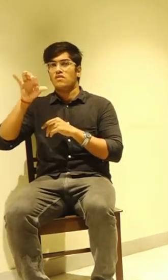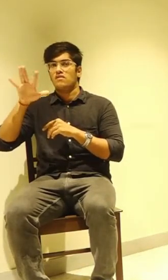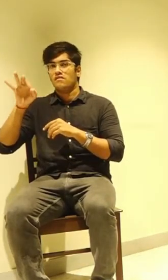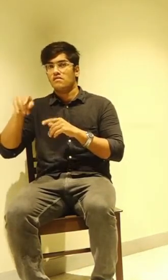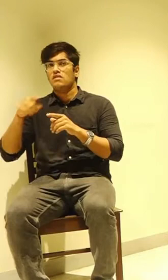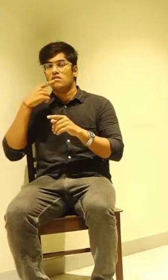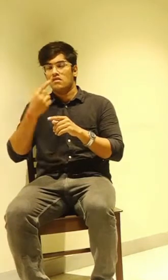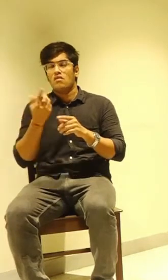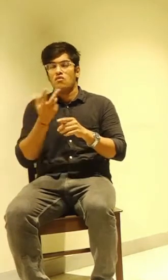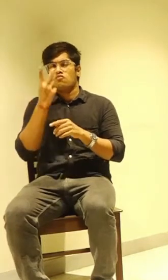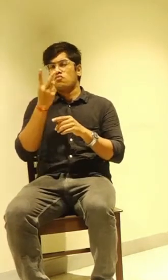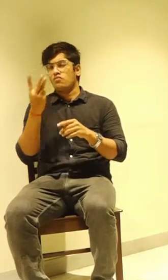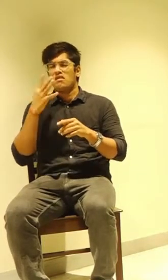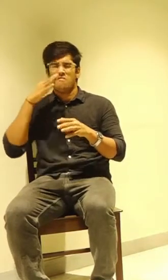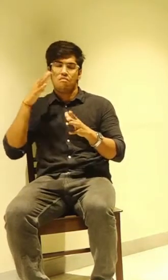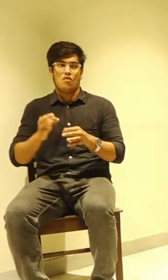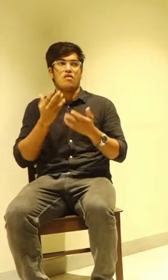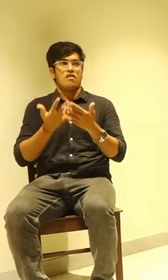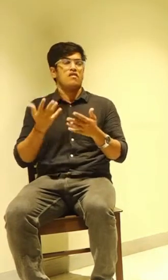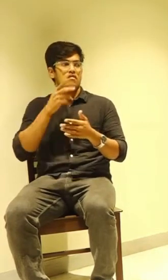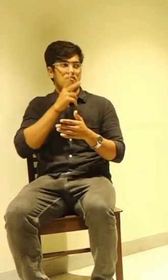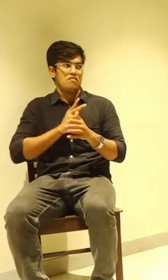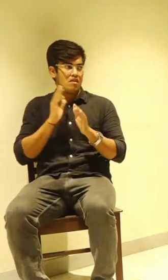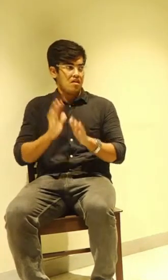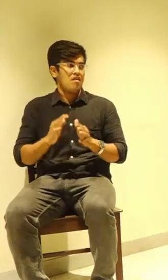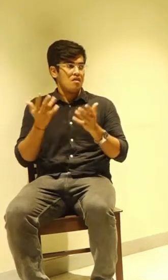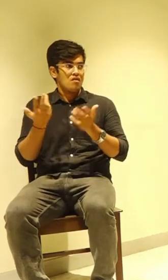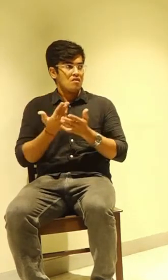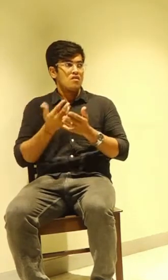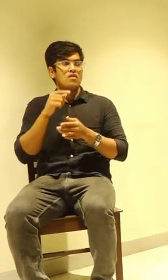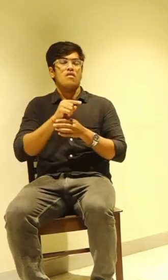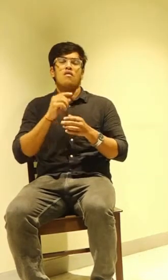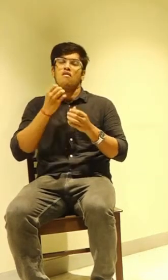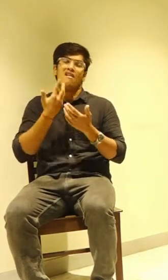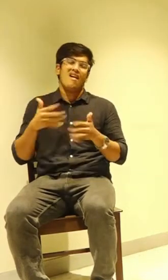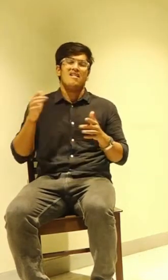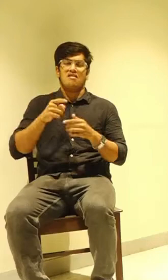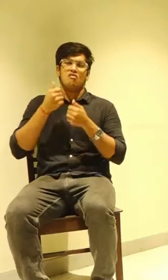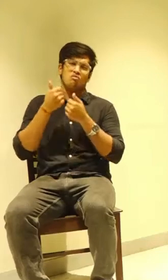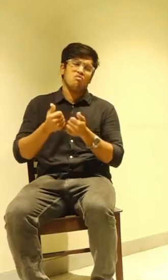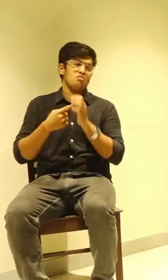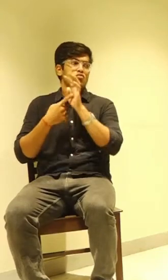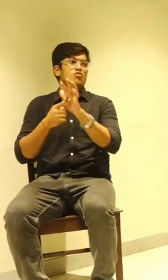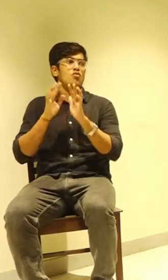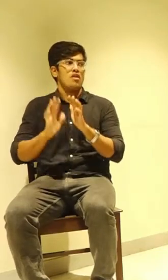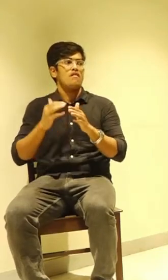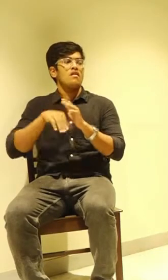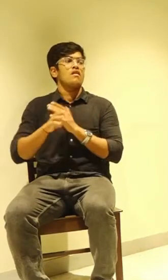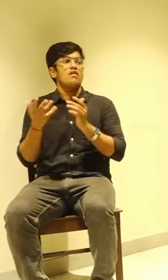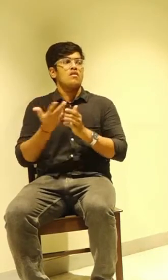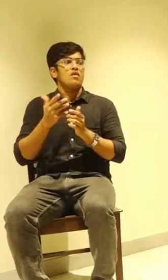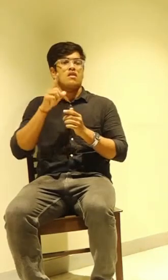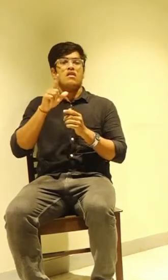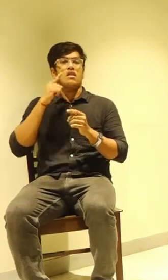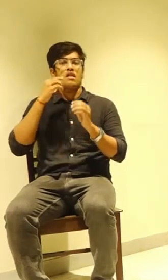2-3 important things. But the most important thing that it tells us is no matter how good the justification for a restriction on liberty will